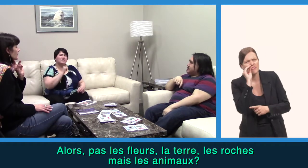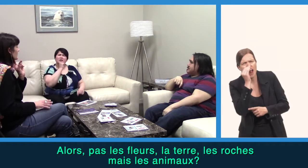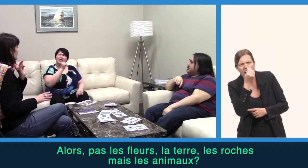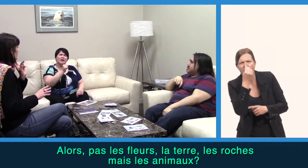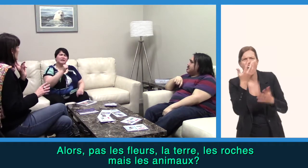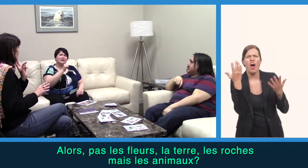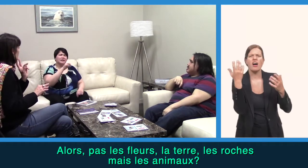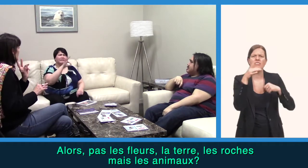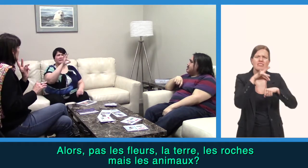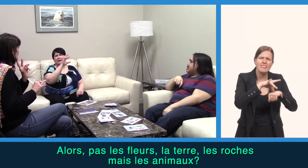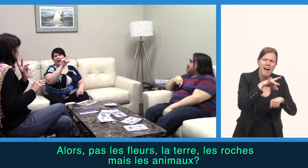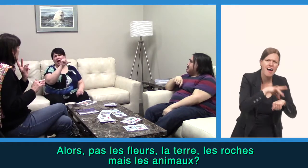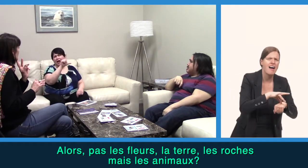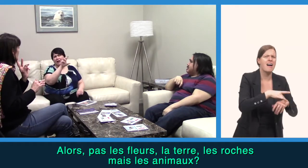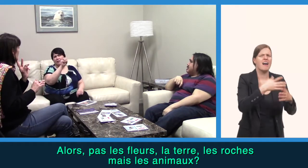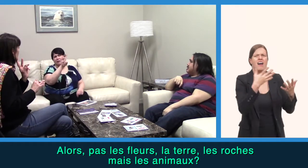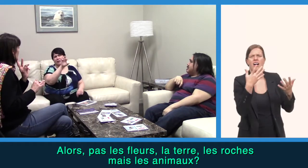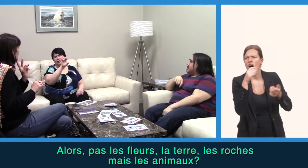So not